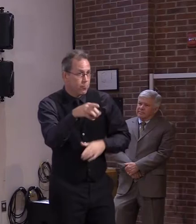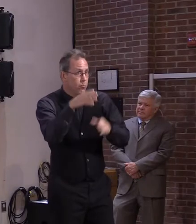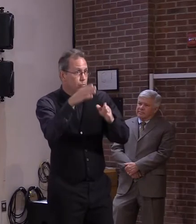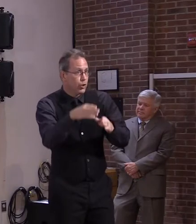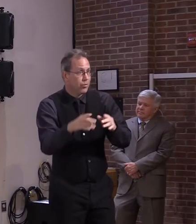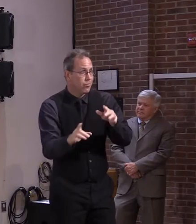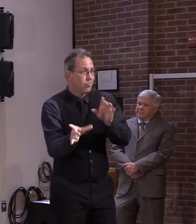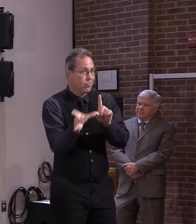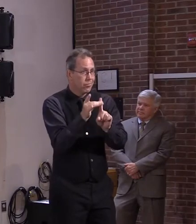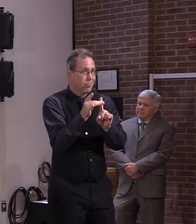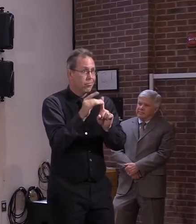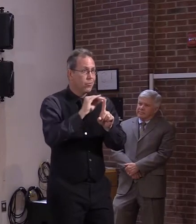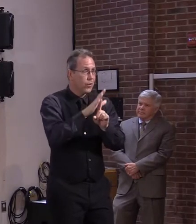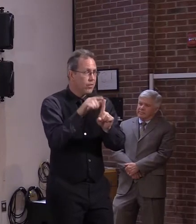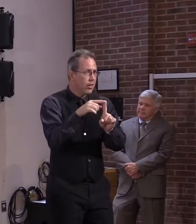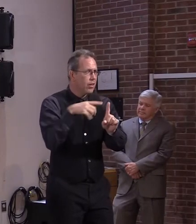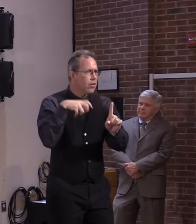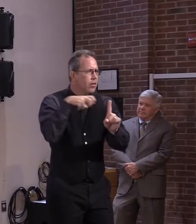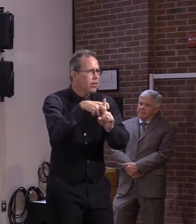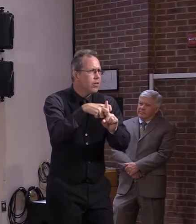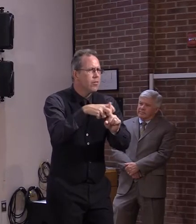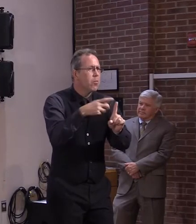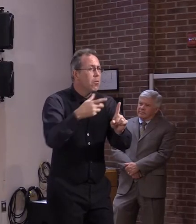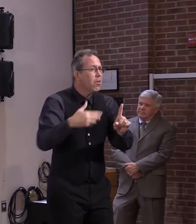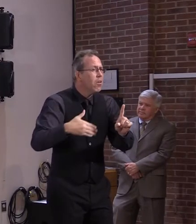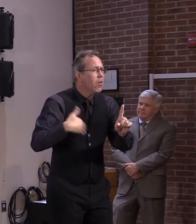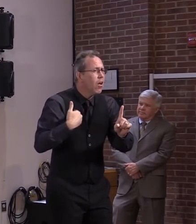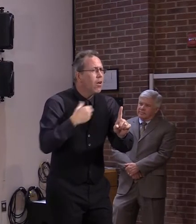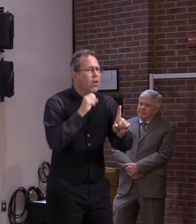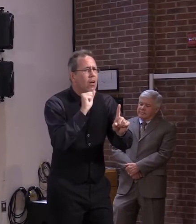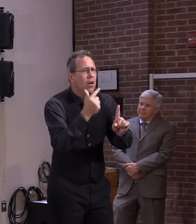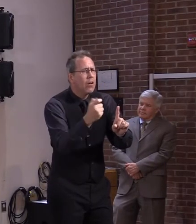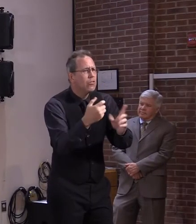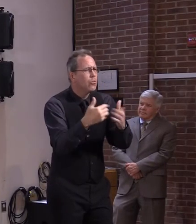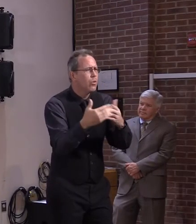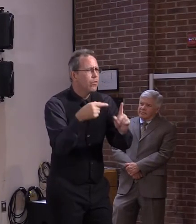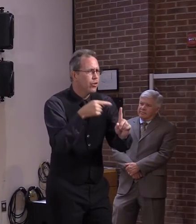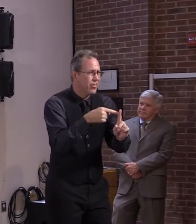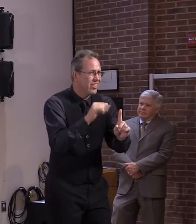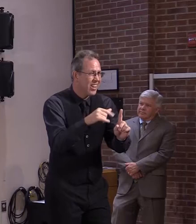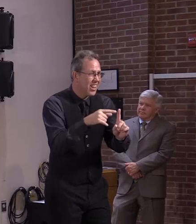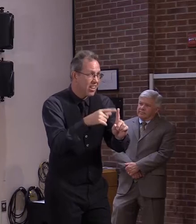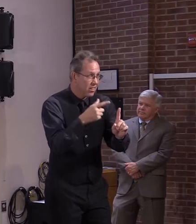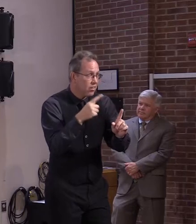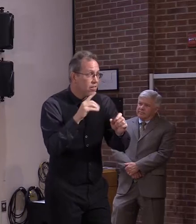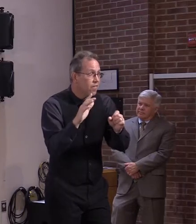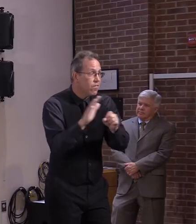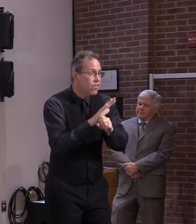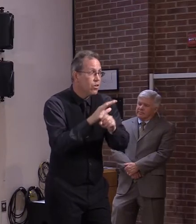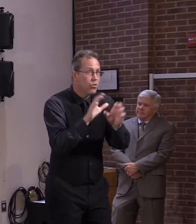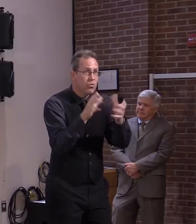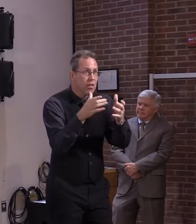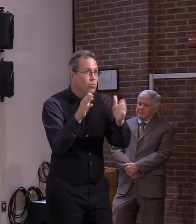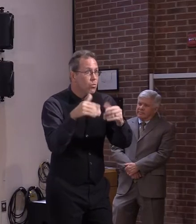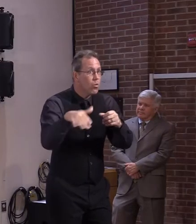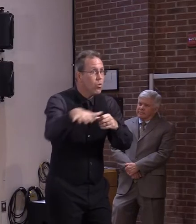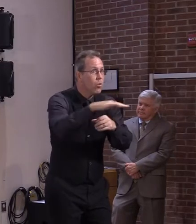to be vaccinated yet, that potentially, instead of having that entire classroom be